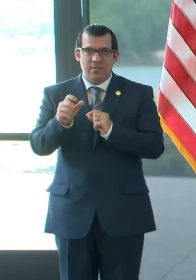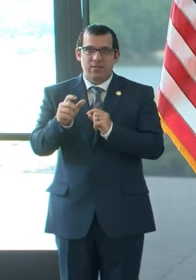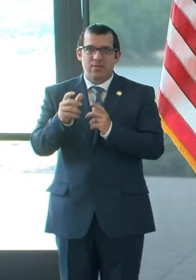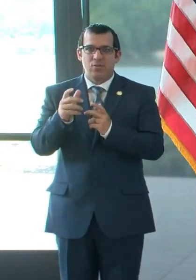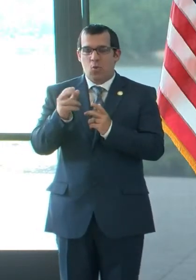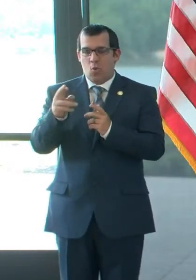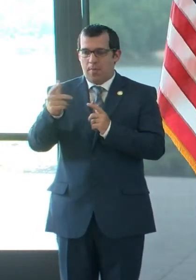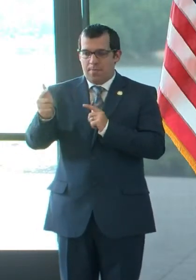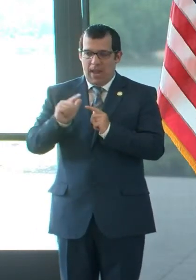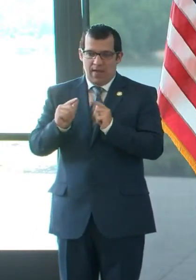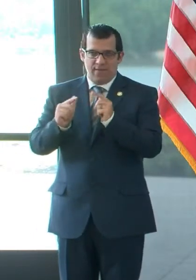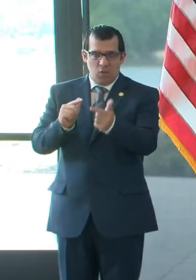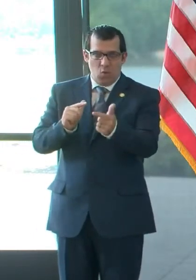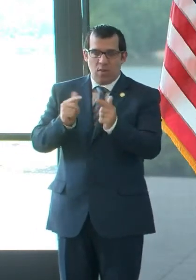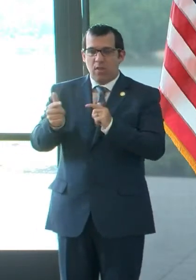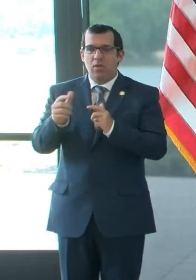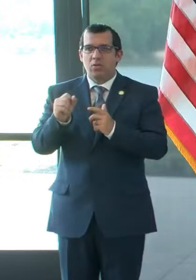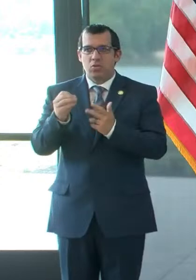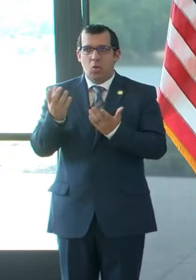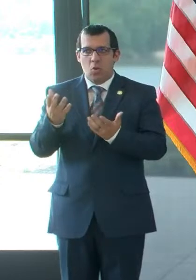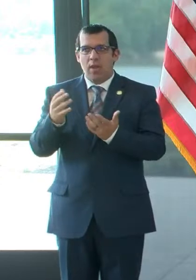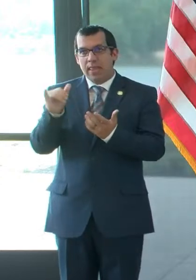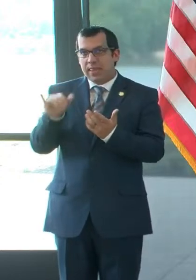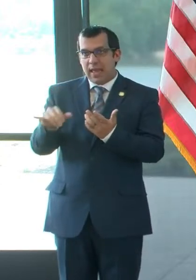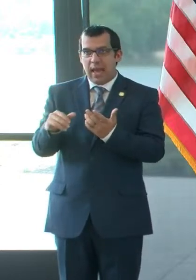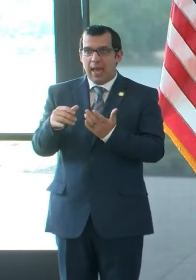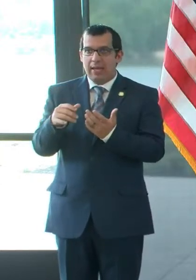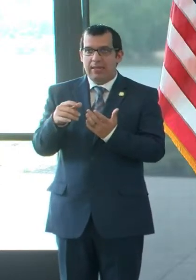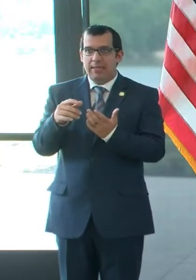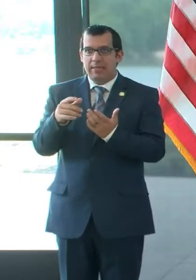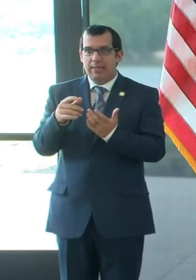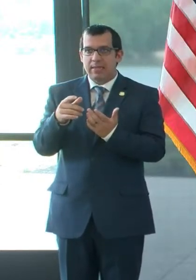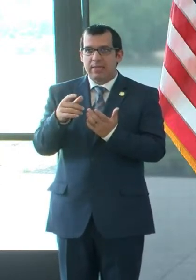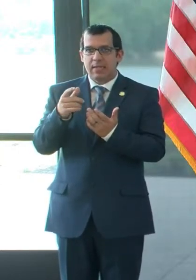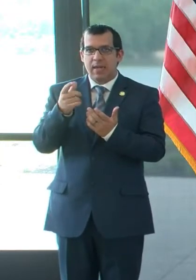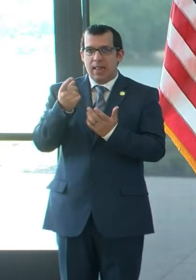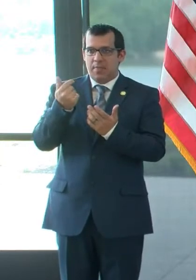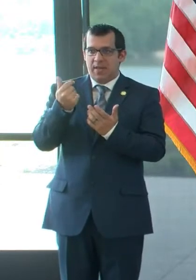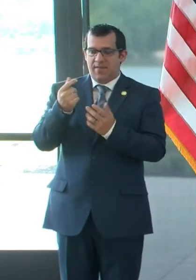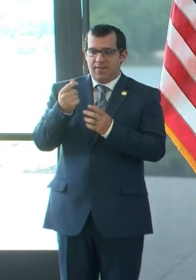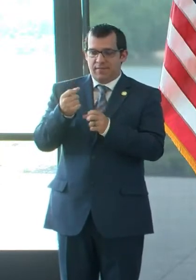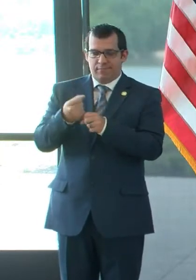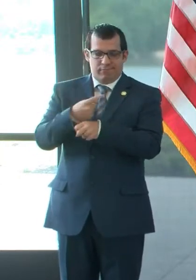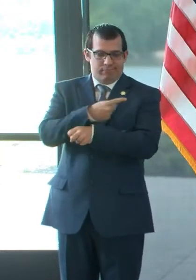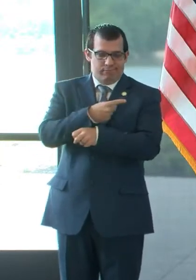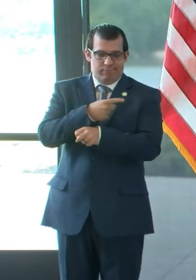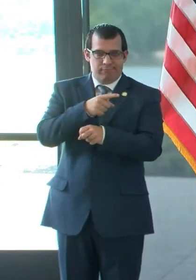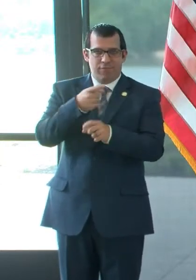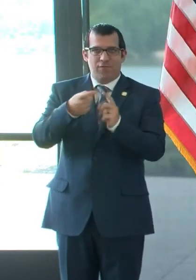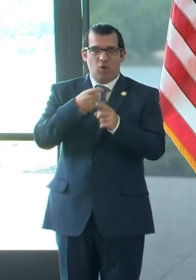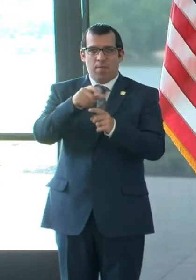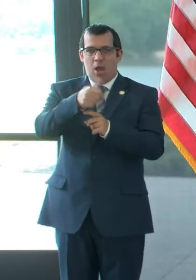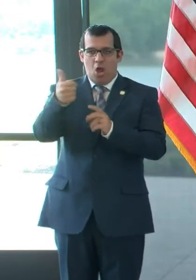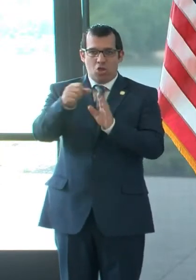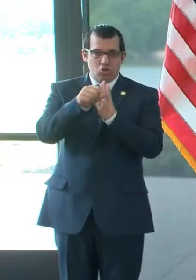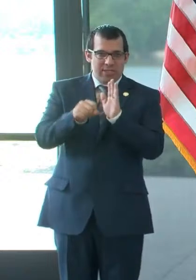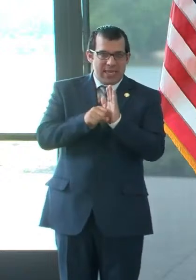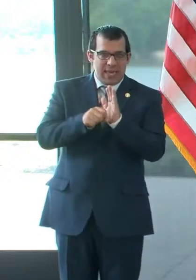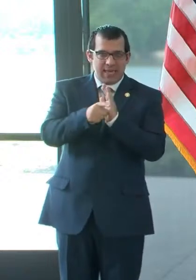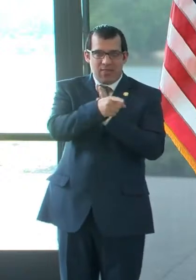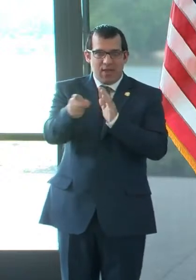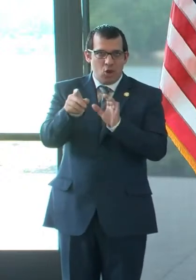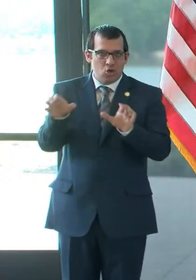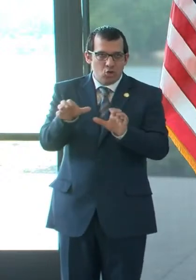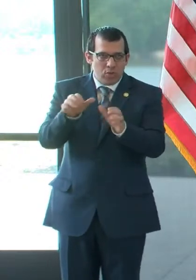or back and forth to Arkansas. So that's just, I think, an aberration from what the other states are doing in handling this,